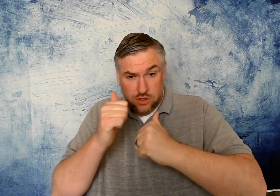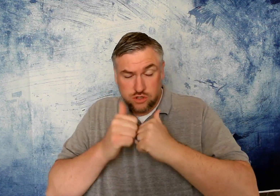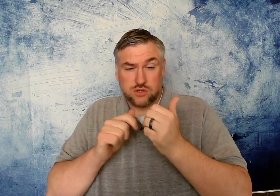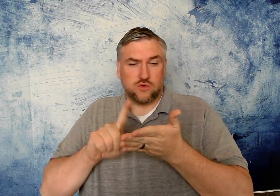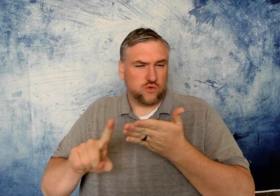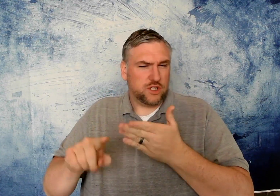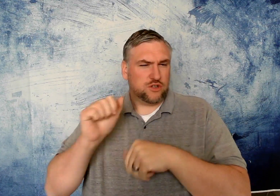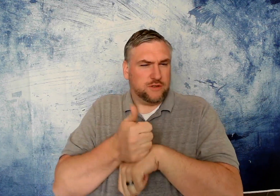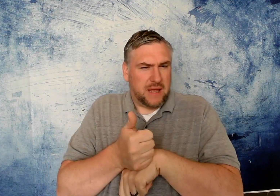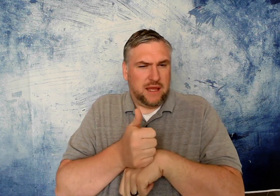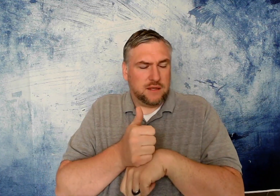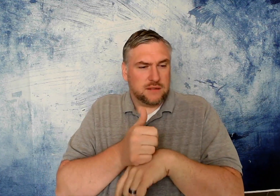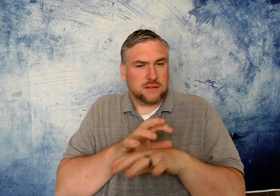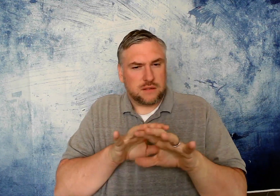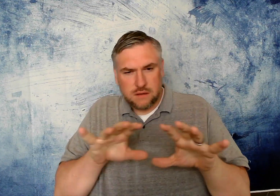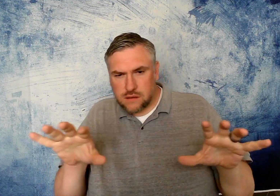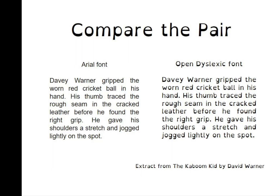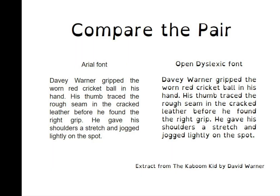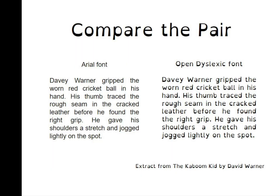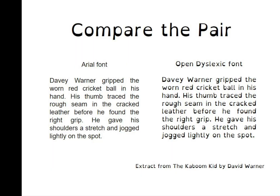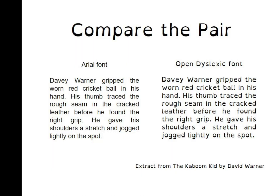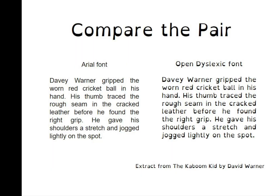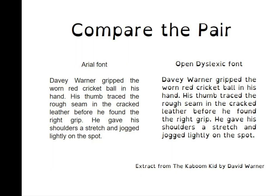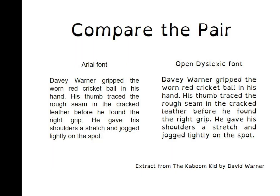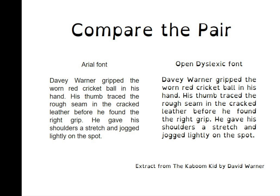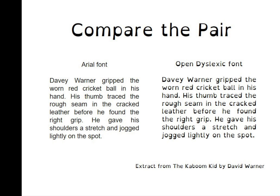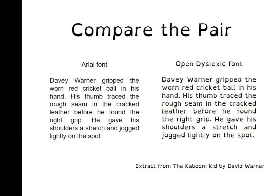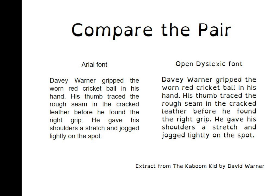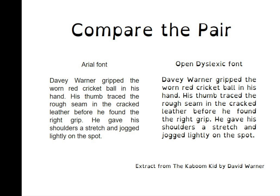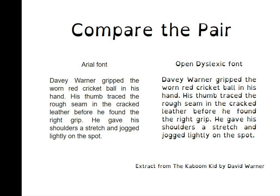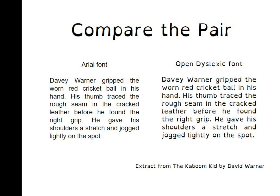they're set, their structure. It's very research-based. Here's an example.